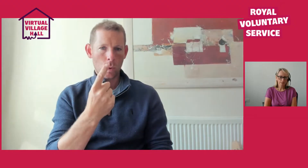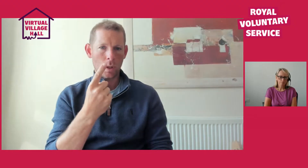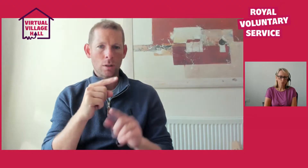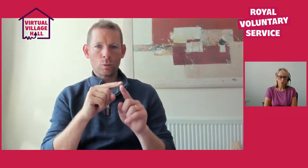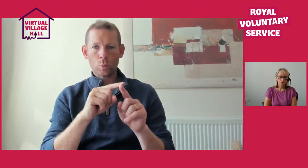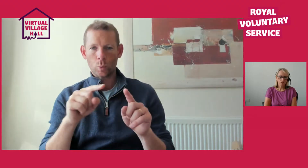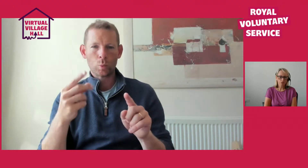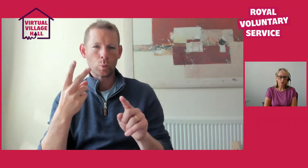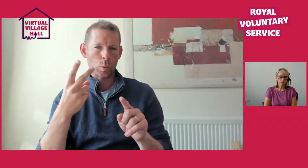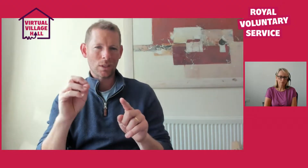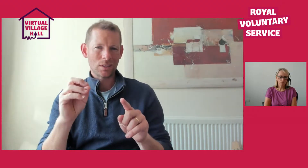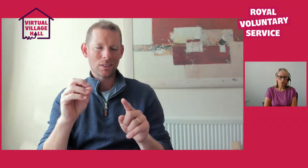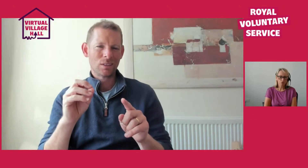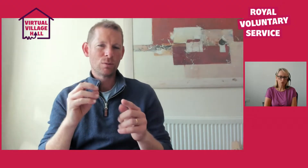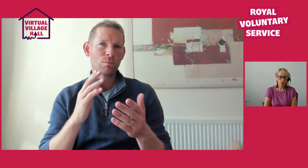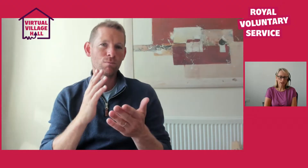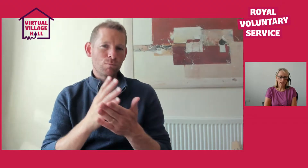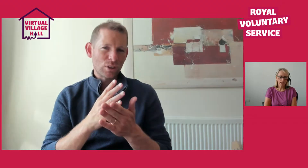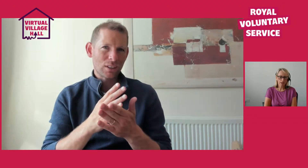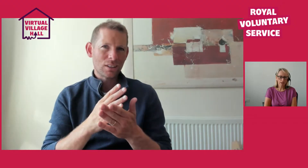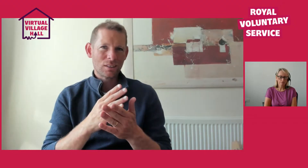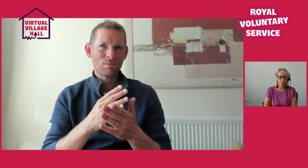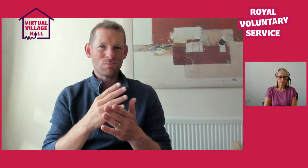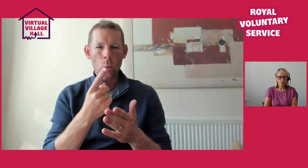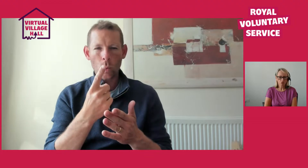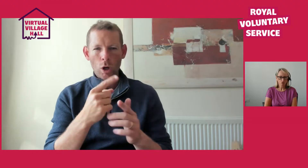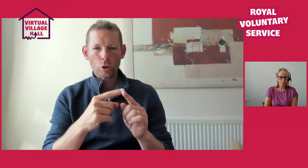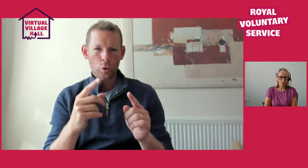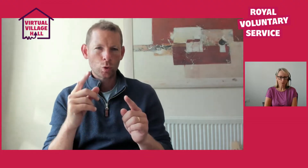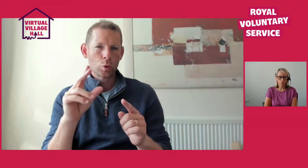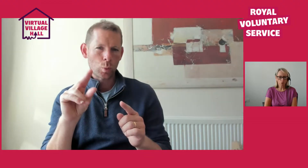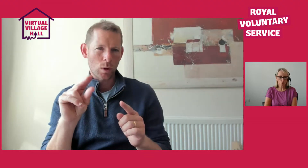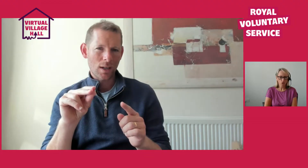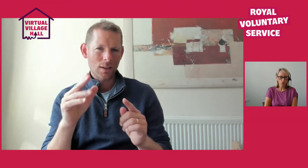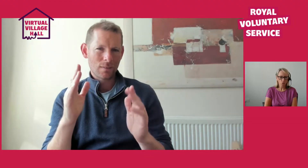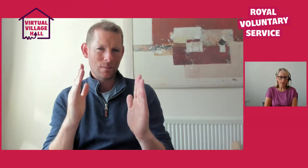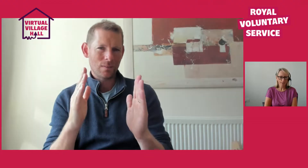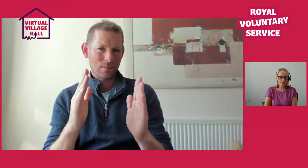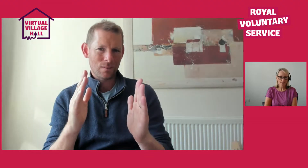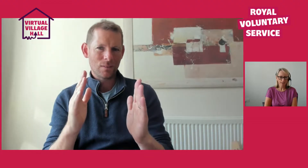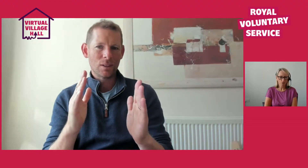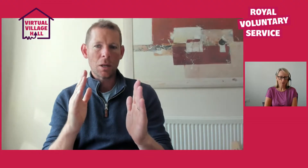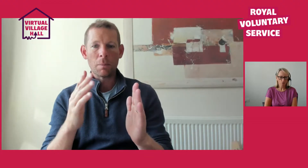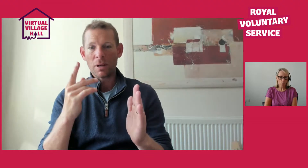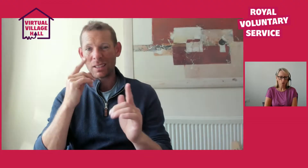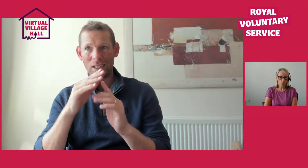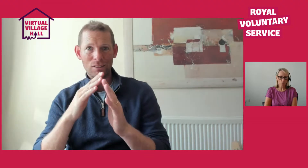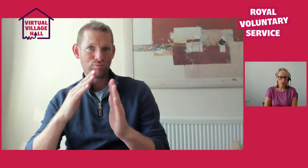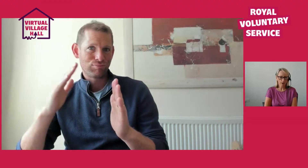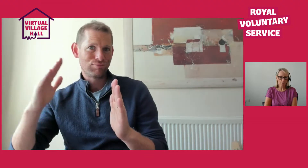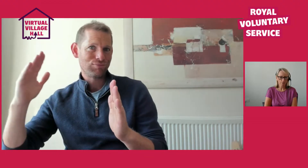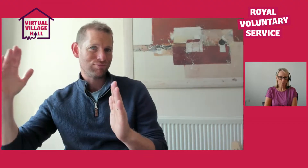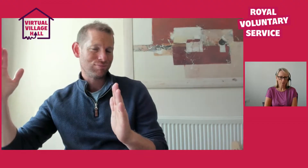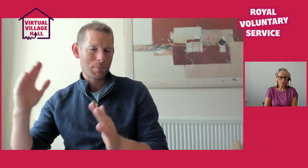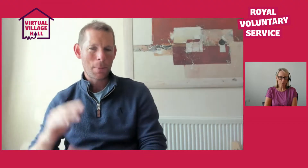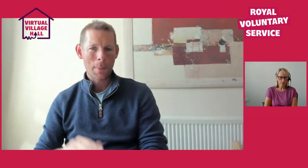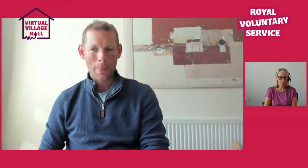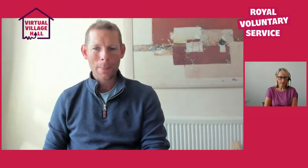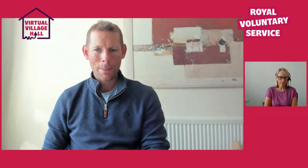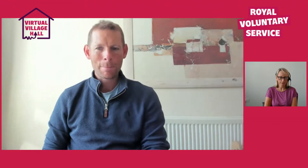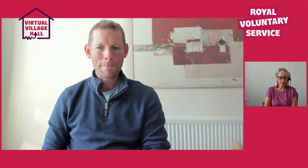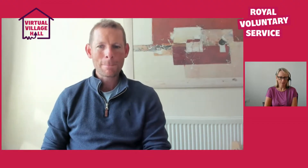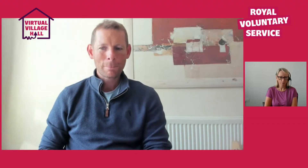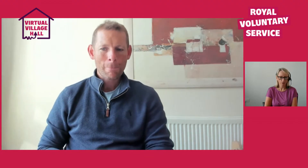So it's important if you've got to grips with 1 to 20 or even 1 to 12,